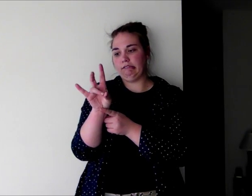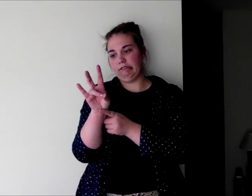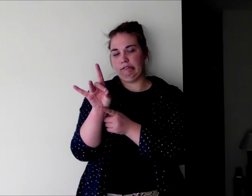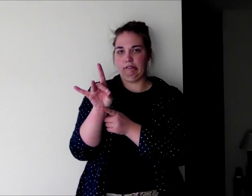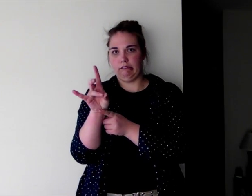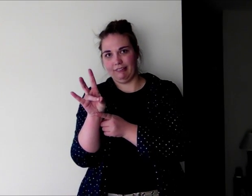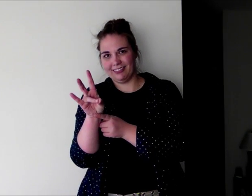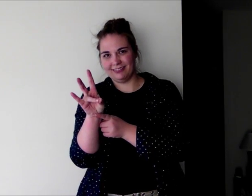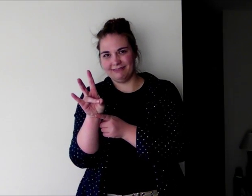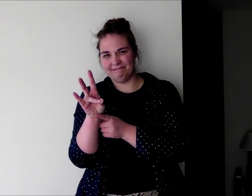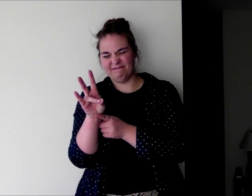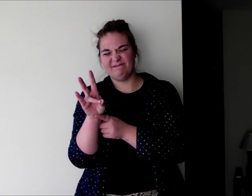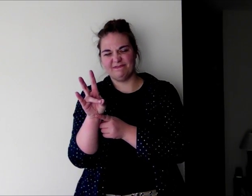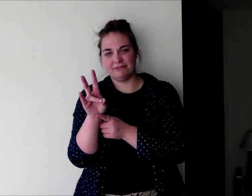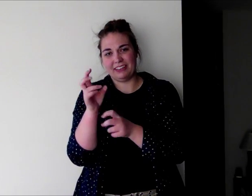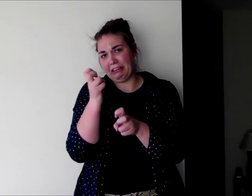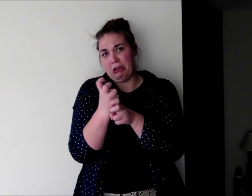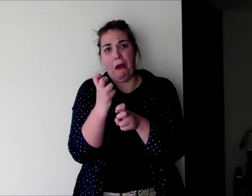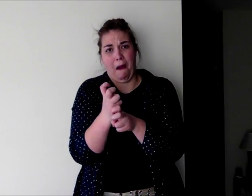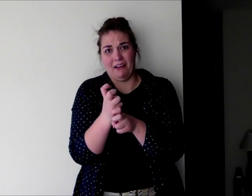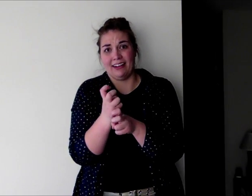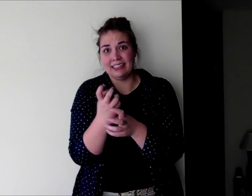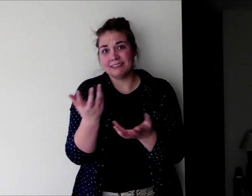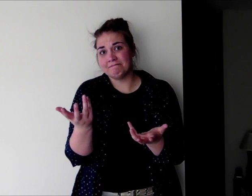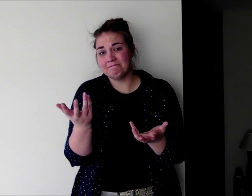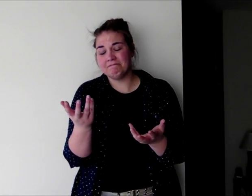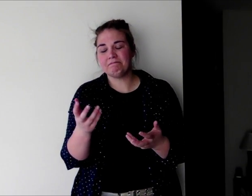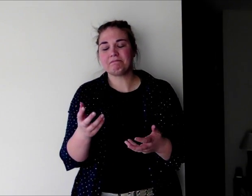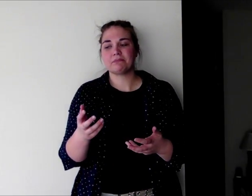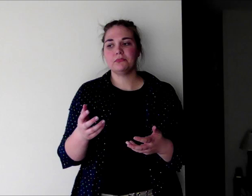with 7 and 8. It's hard.